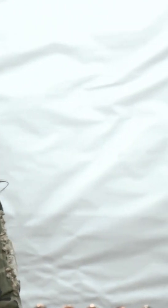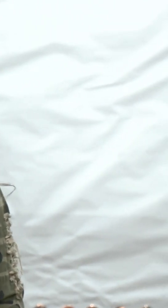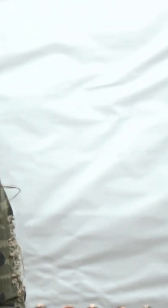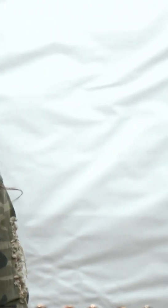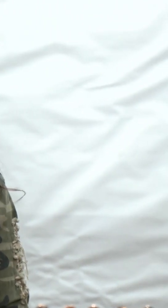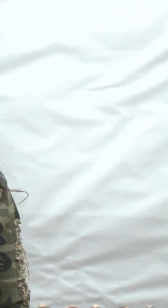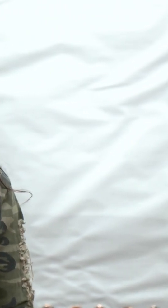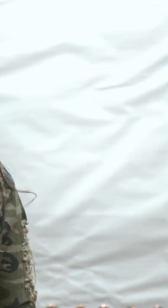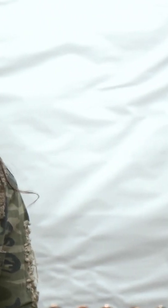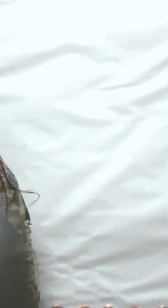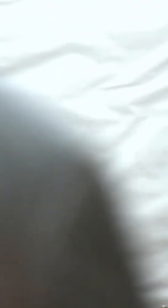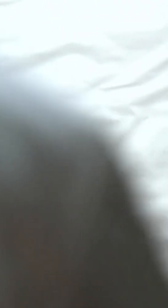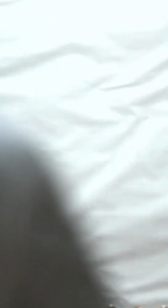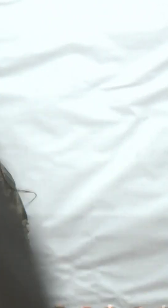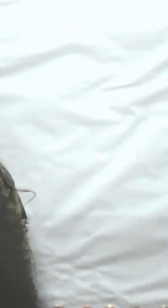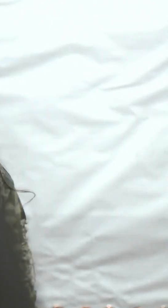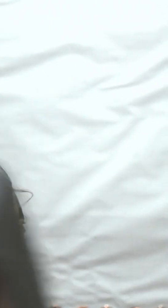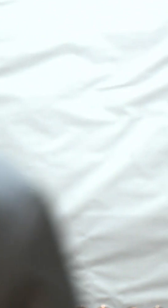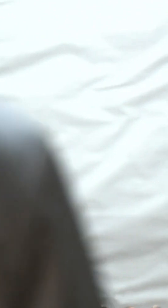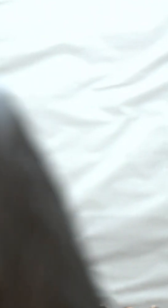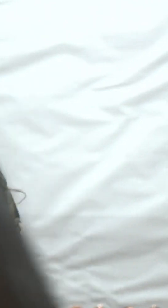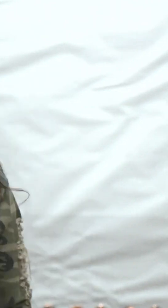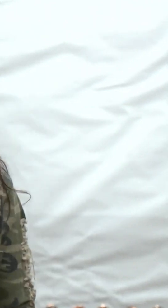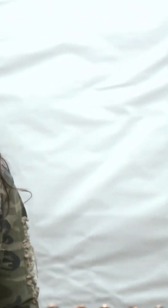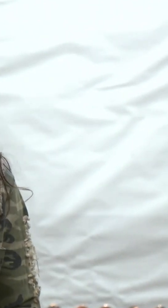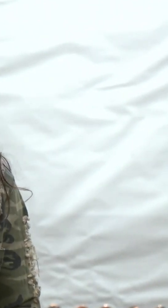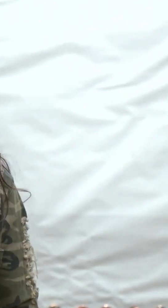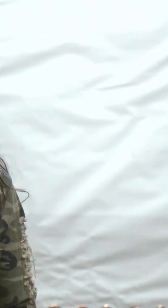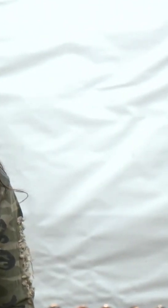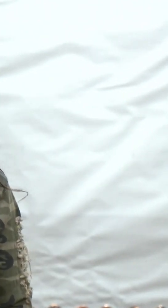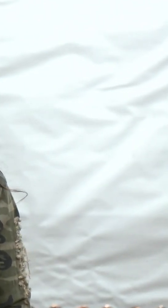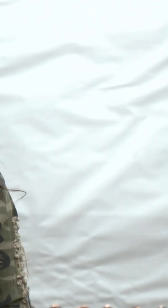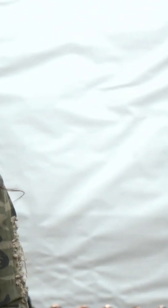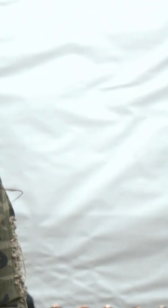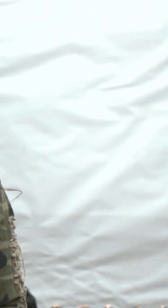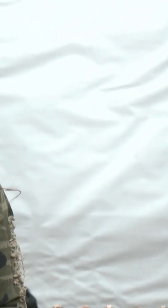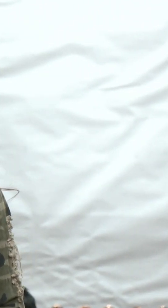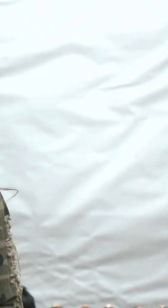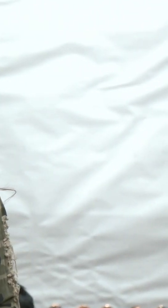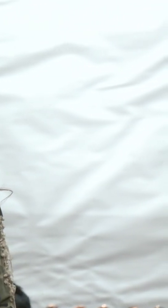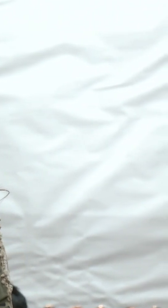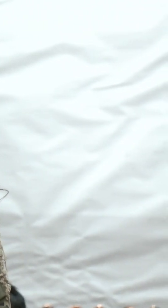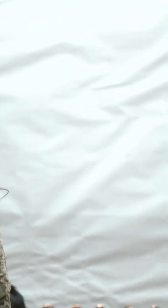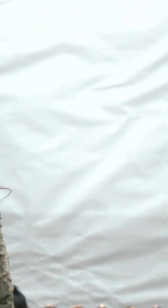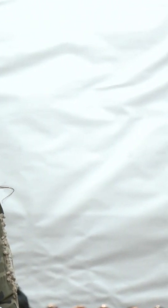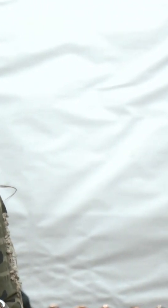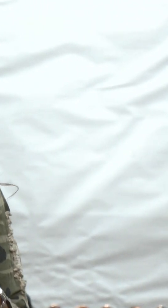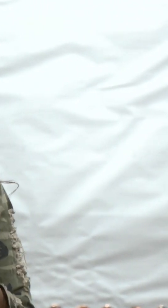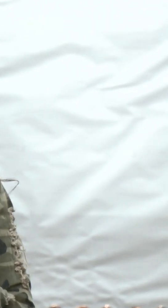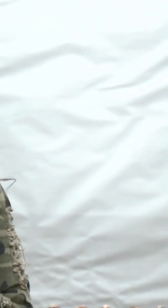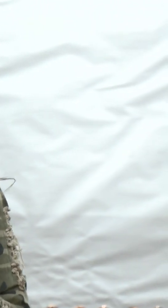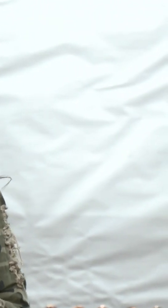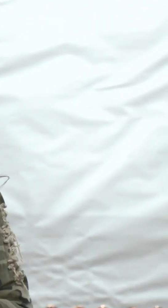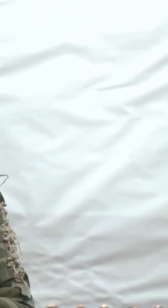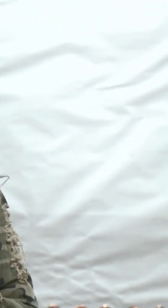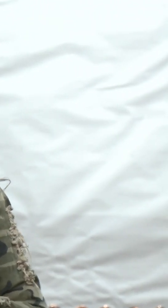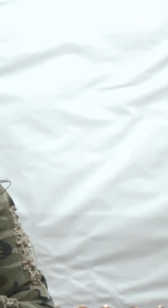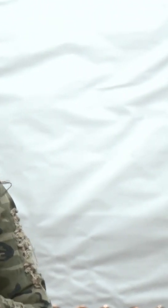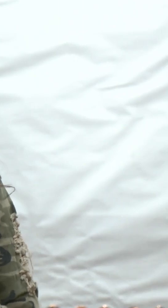So I used to live right up the street from here in the Shaw neighborhood, and when I was pregnant with